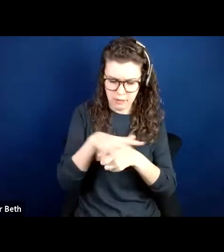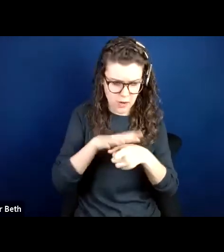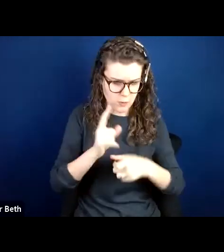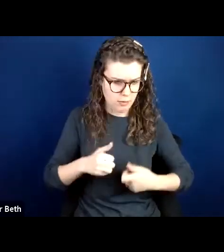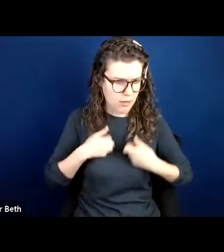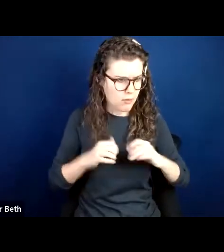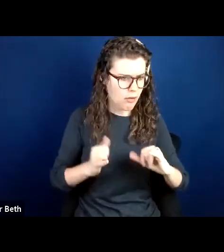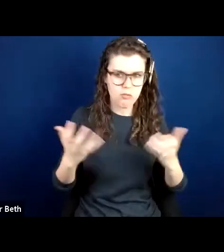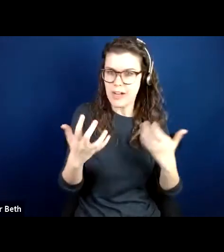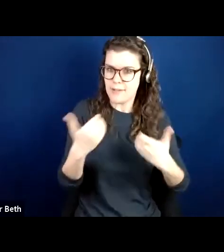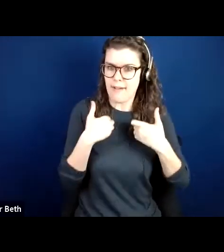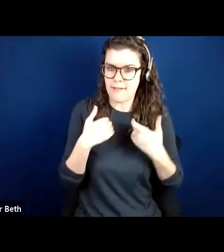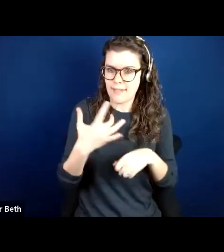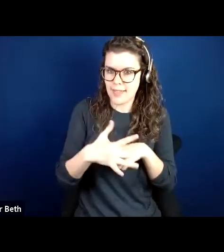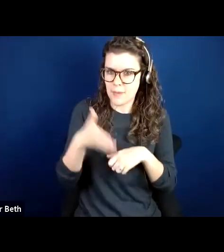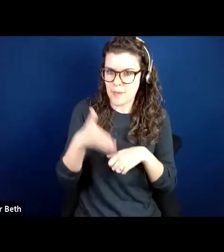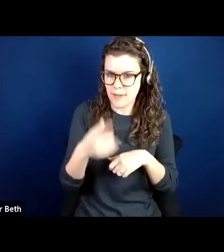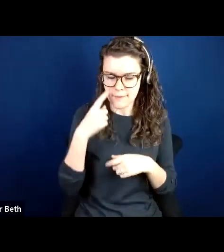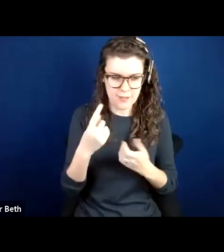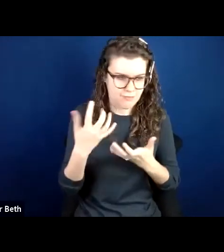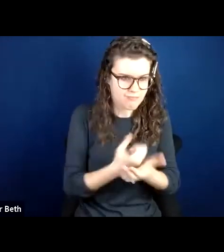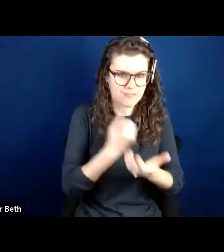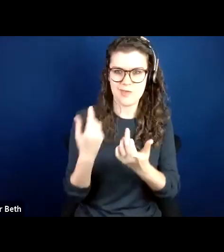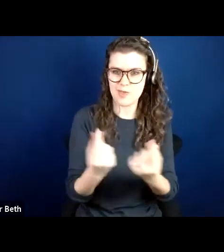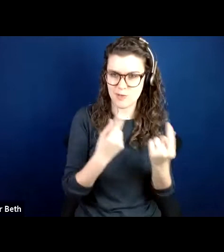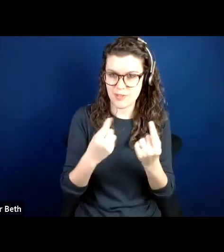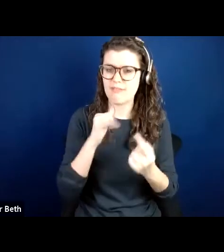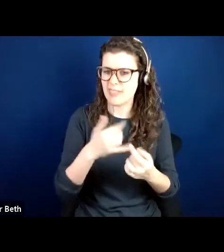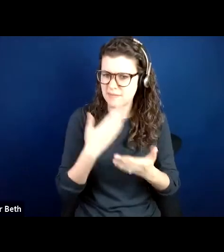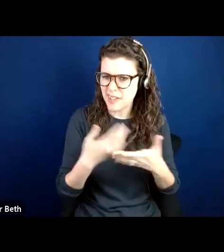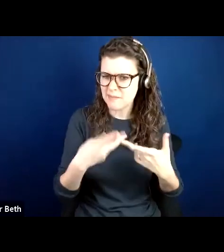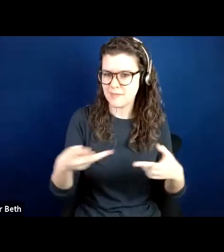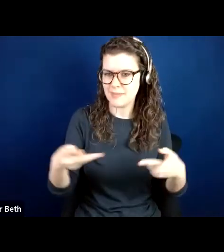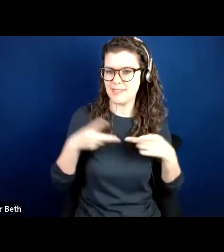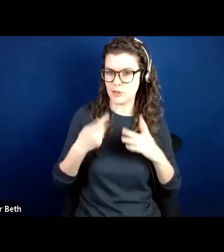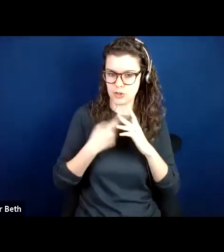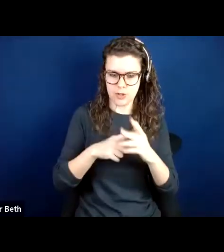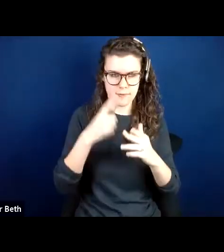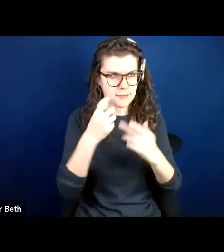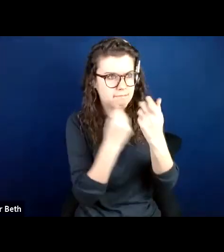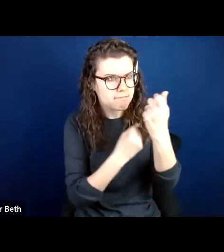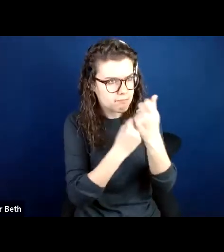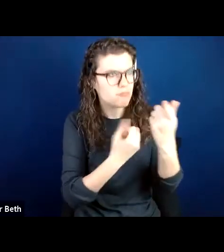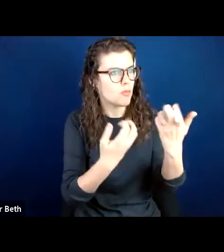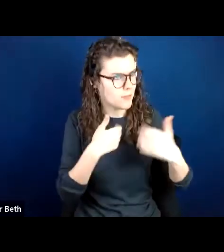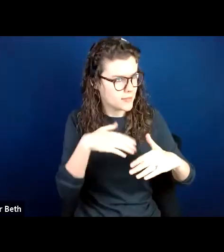to dial in where you can start with some of your advocacy for accessible